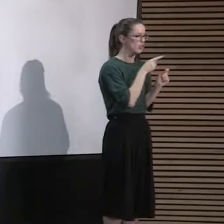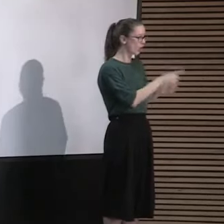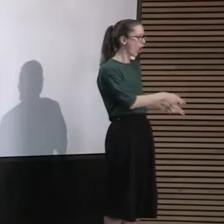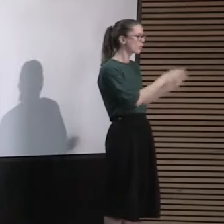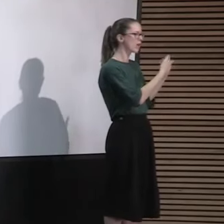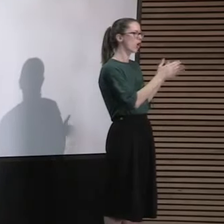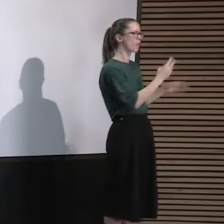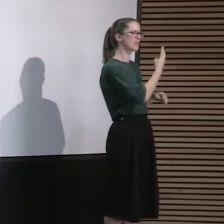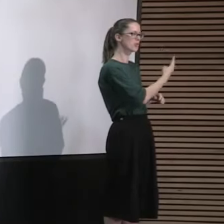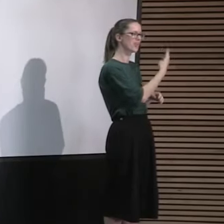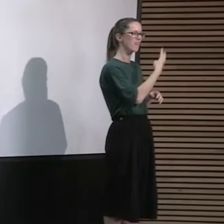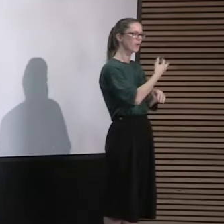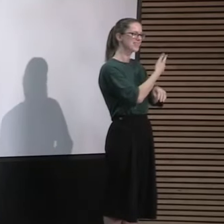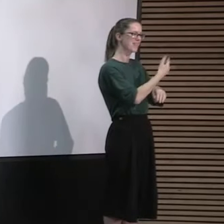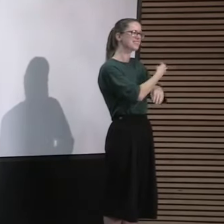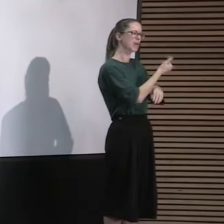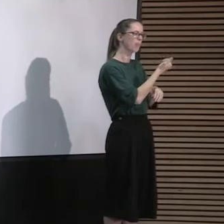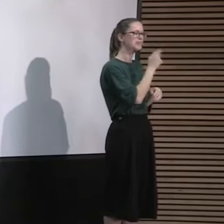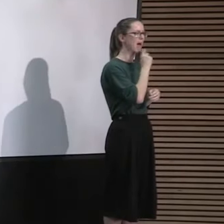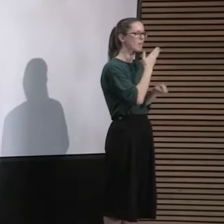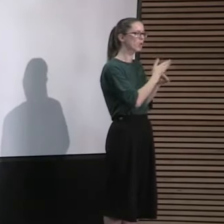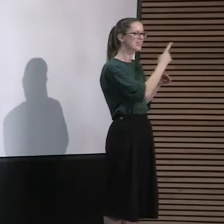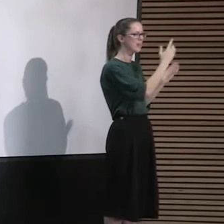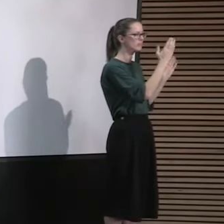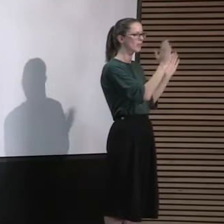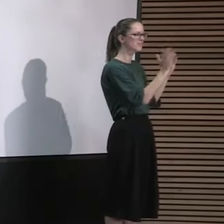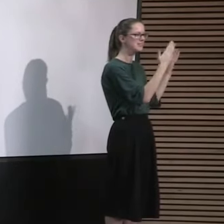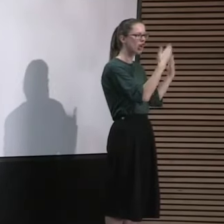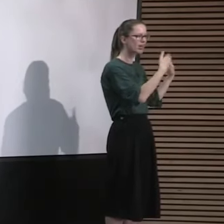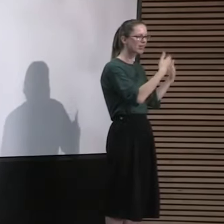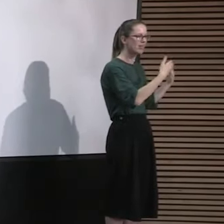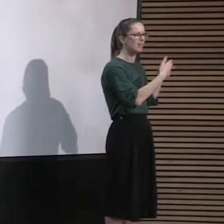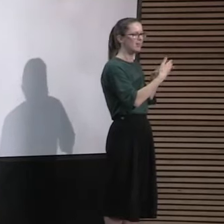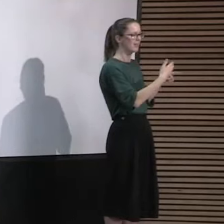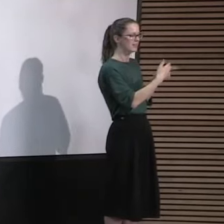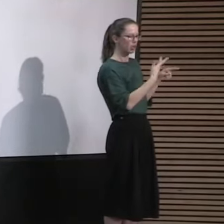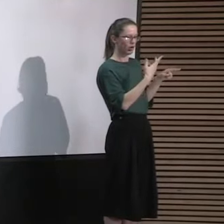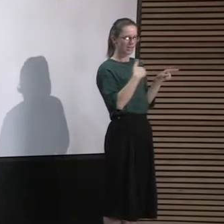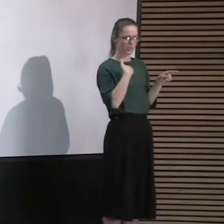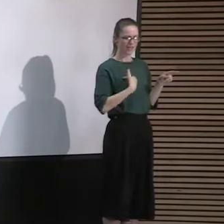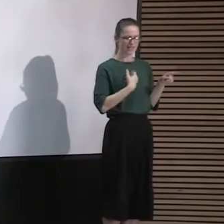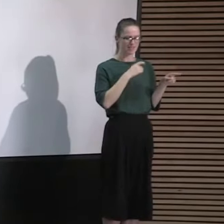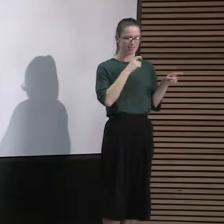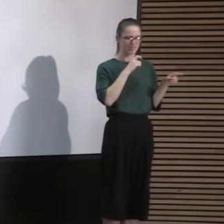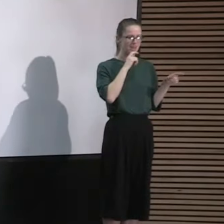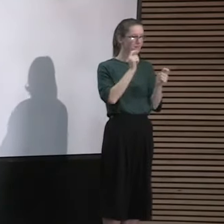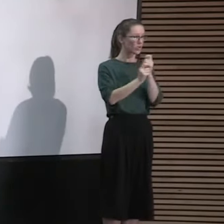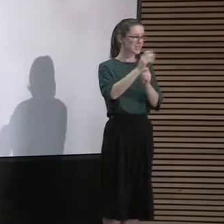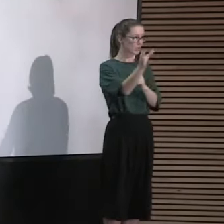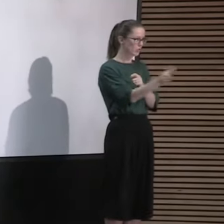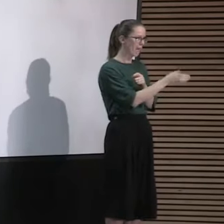24/7 operations at our MIQ facilities. It's not a 9 to 5 operation, so that we've been trying to time